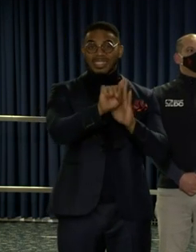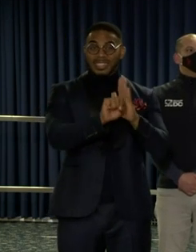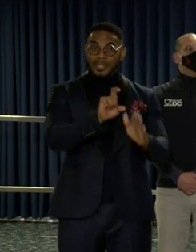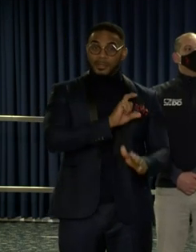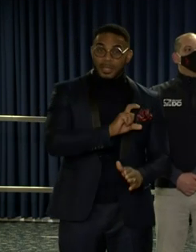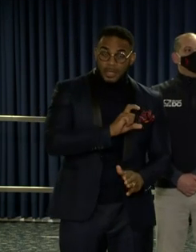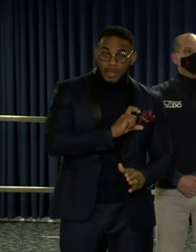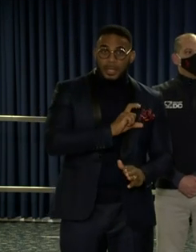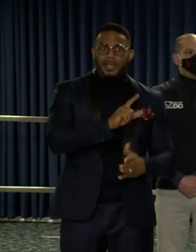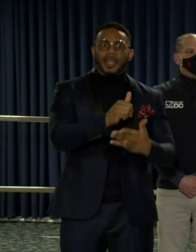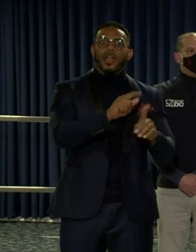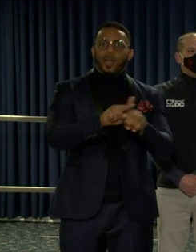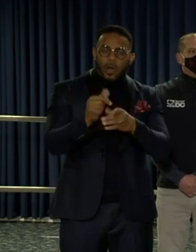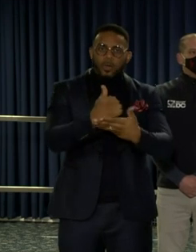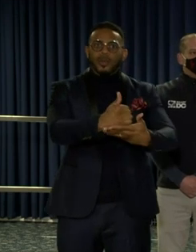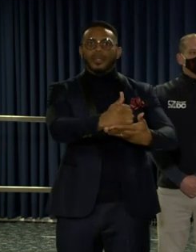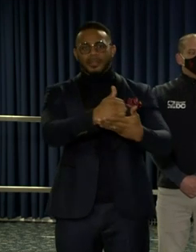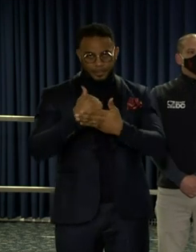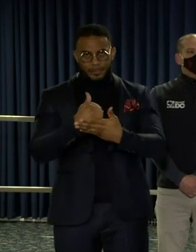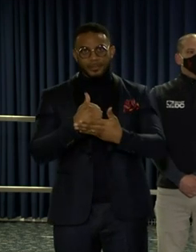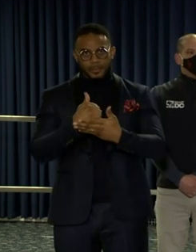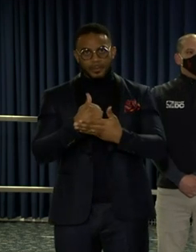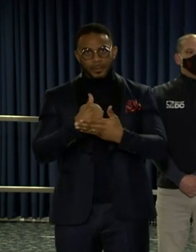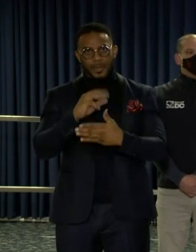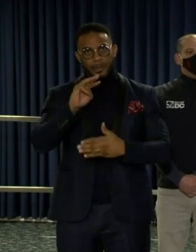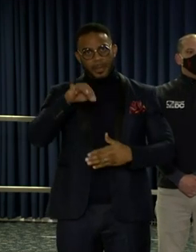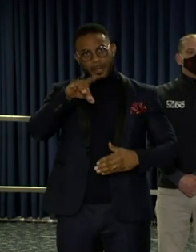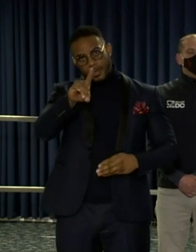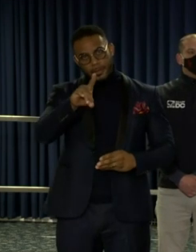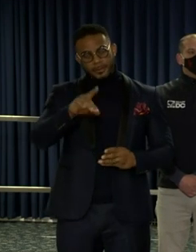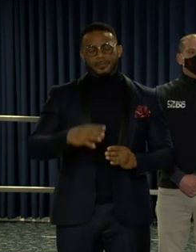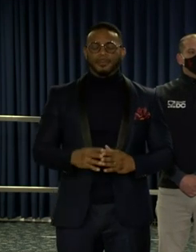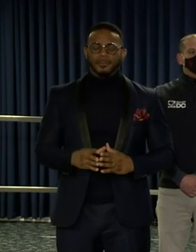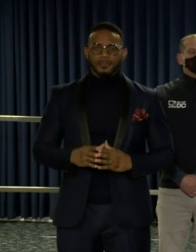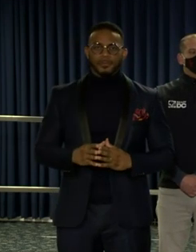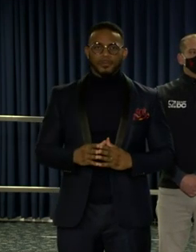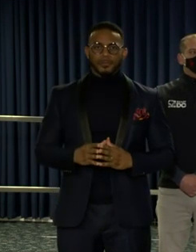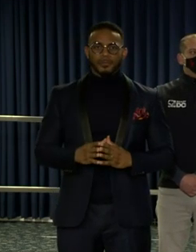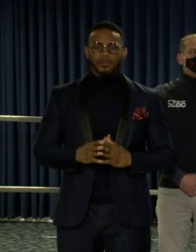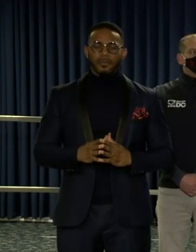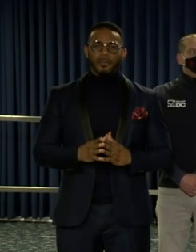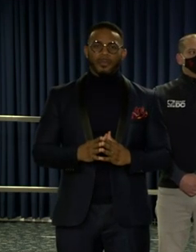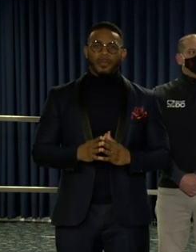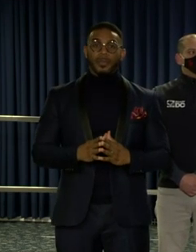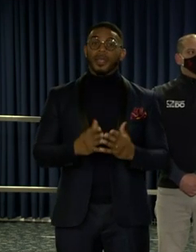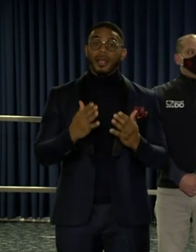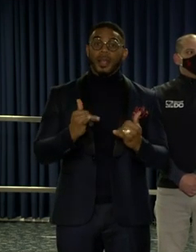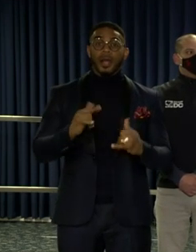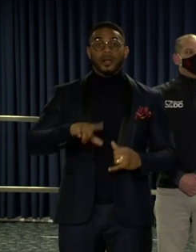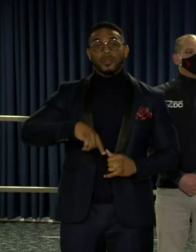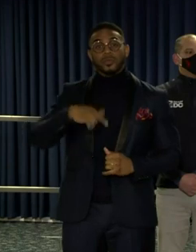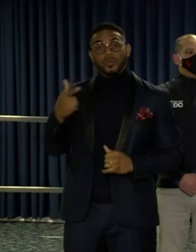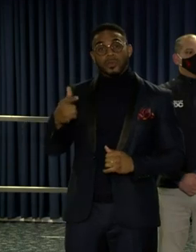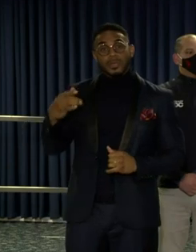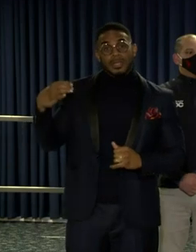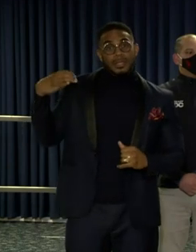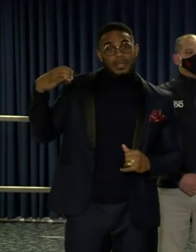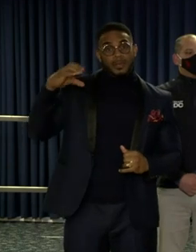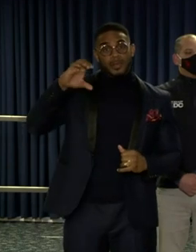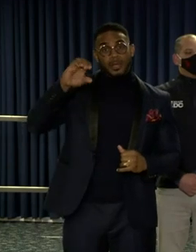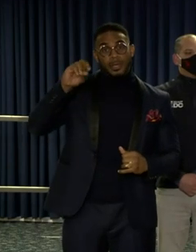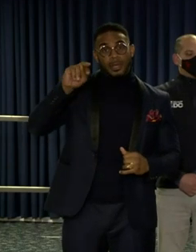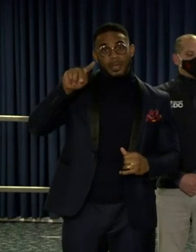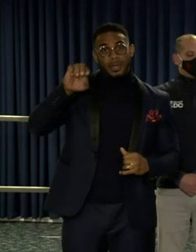Police, who will also be assisting the Metropolitan Police Department. So with that, I want to turn to Chief Conti